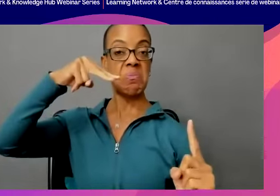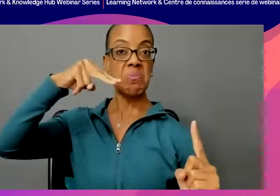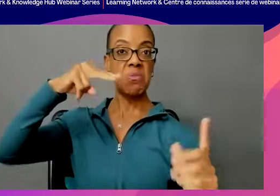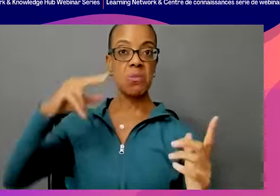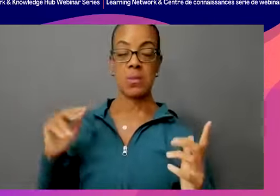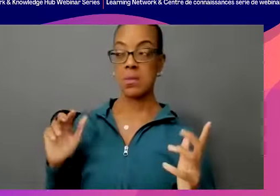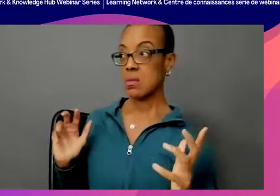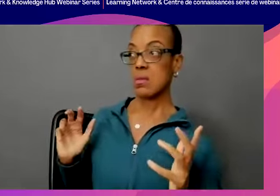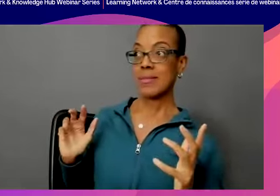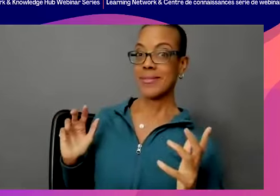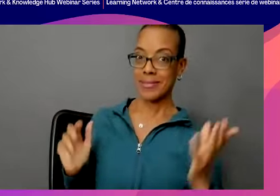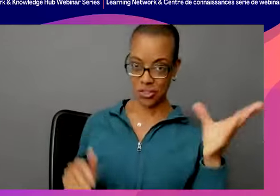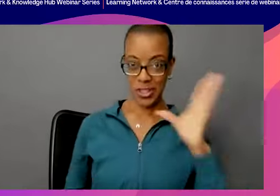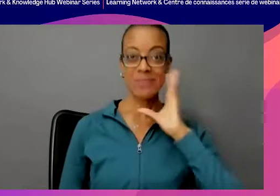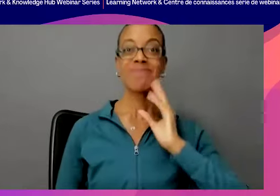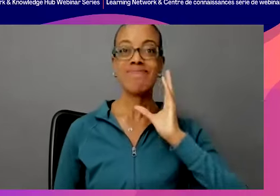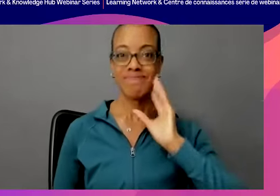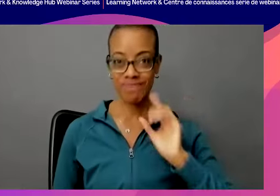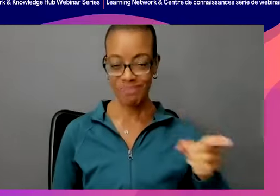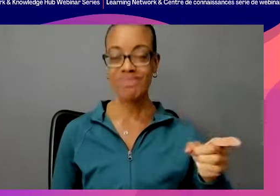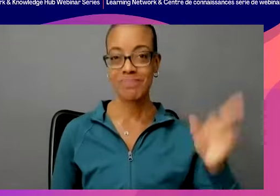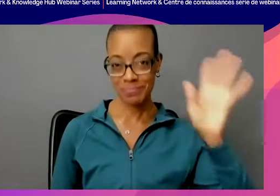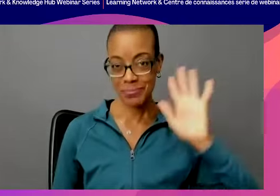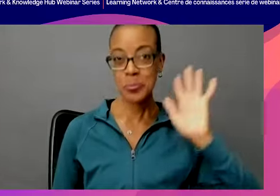with how she's been